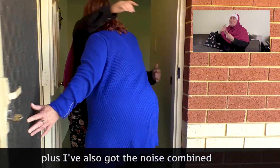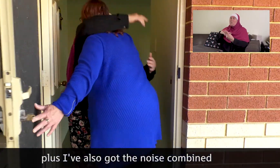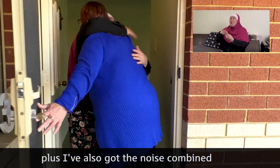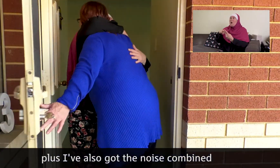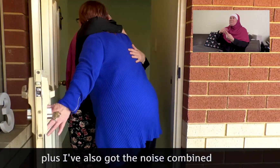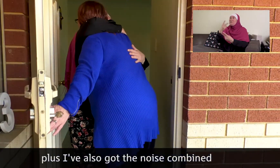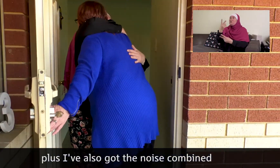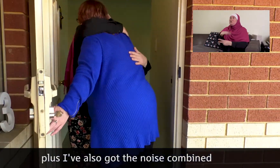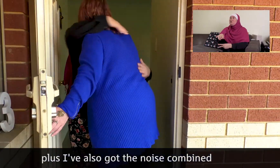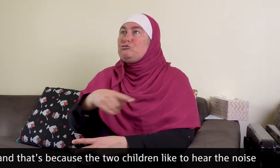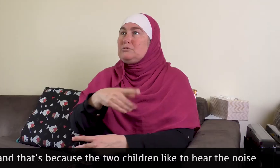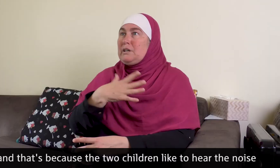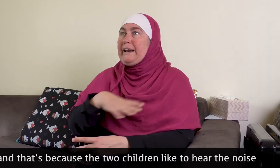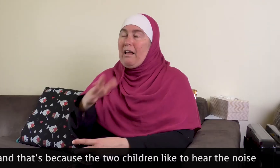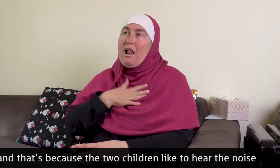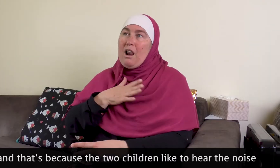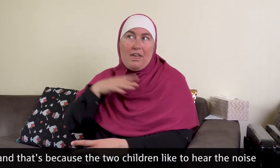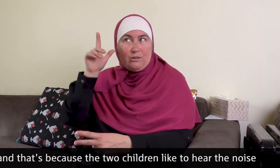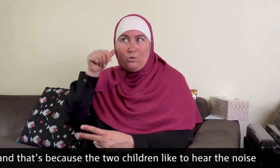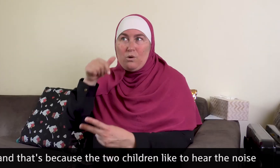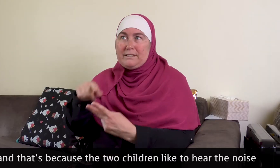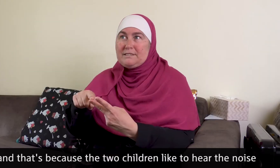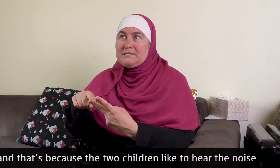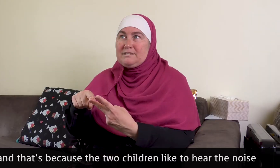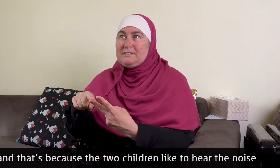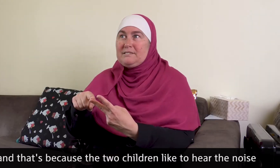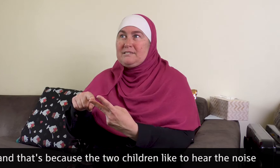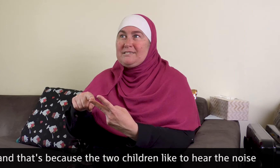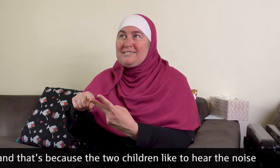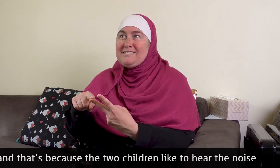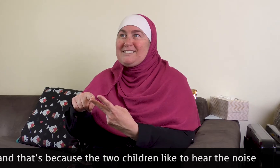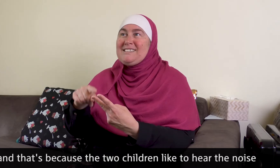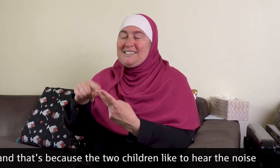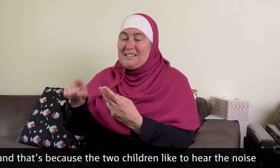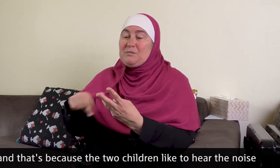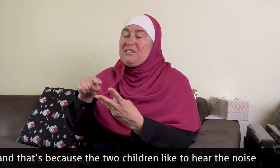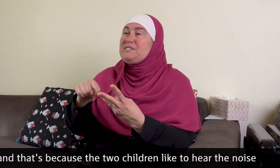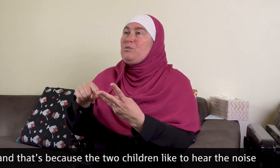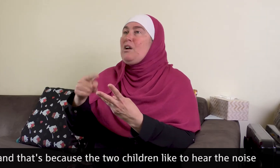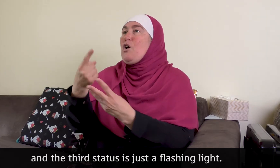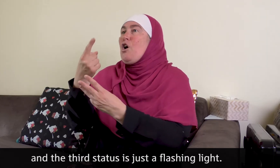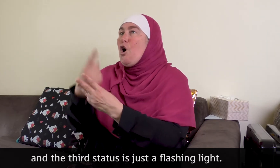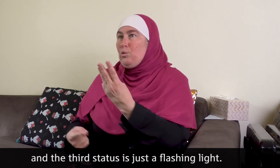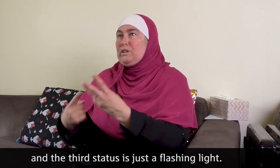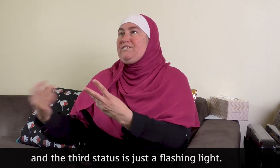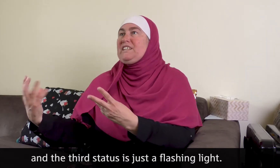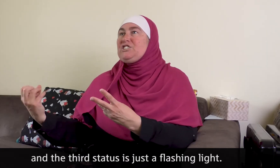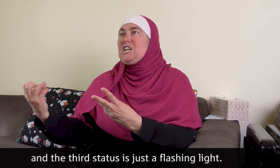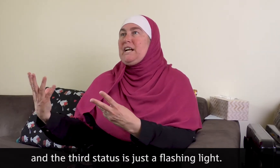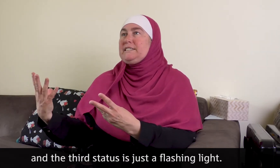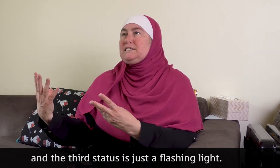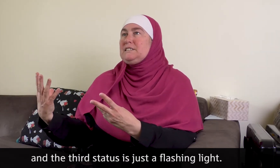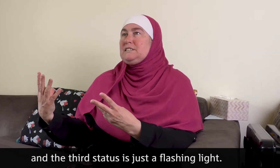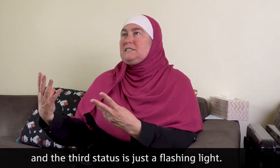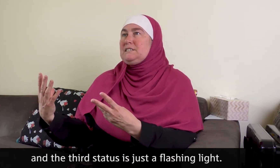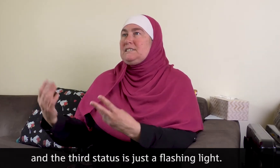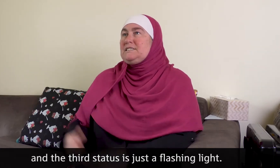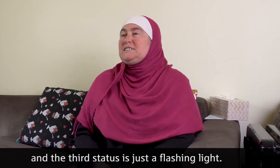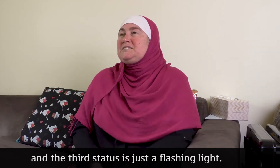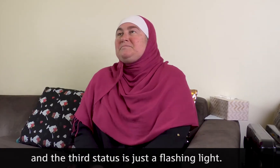combined, and that's because the two children like to hear the noise. And the third status is